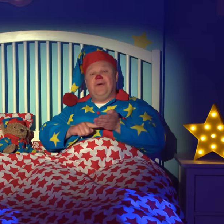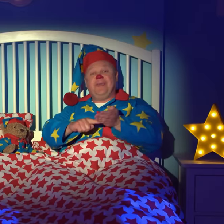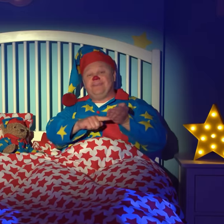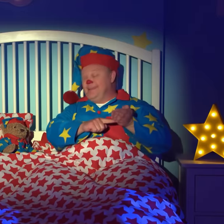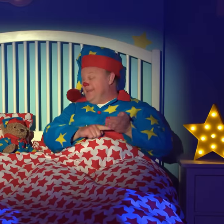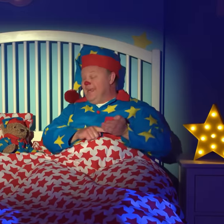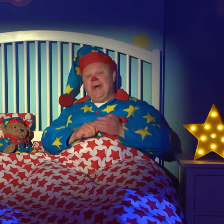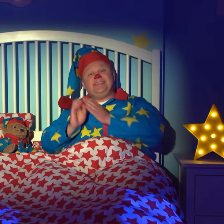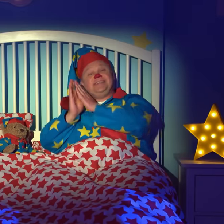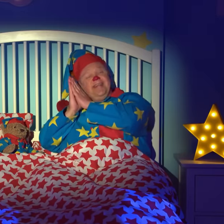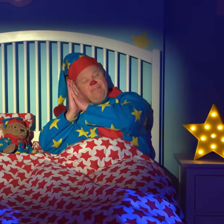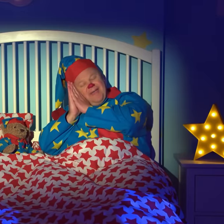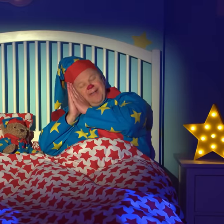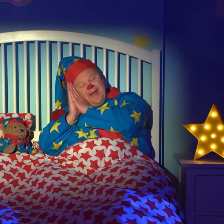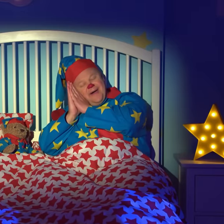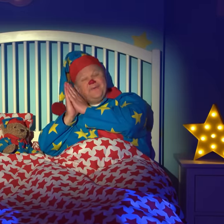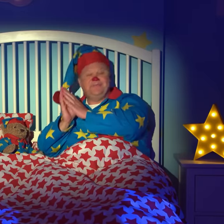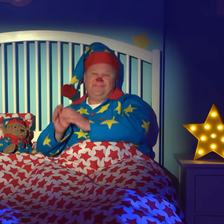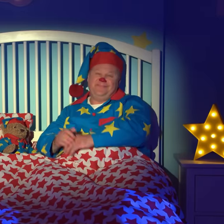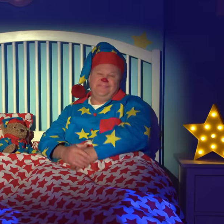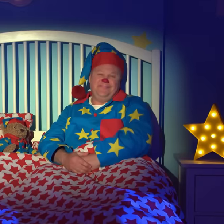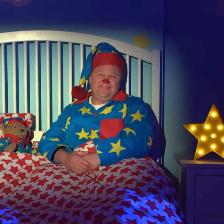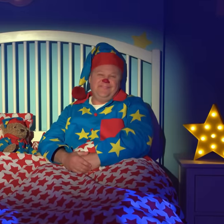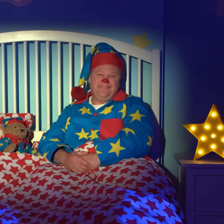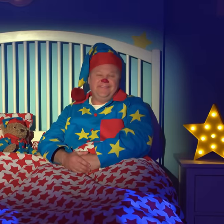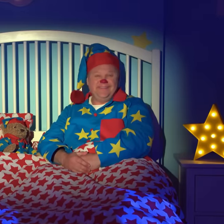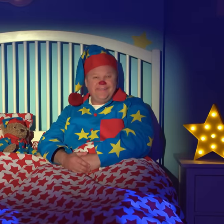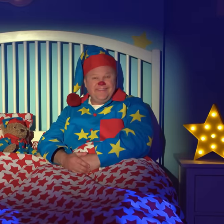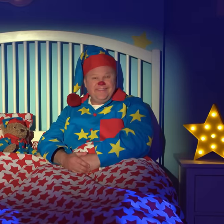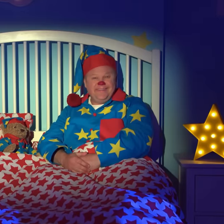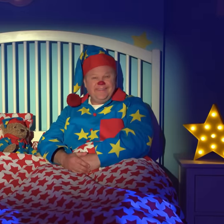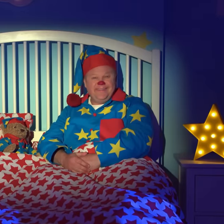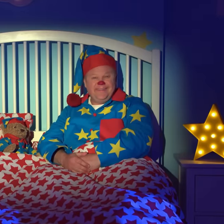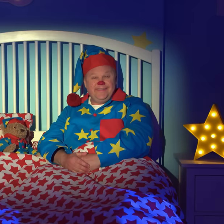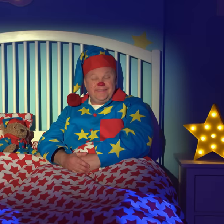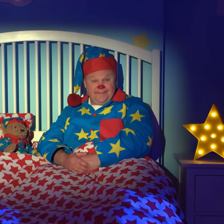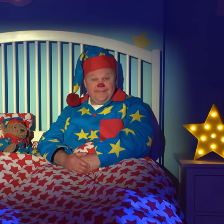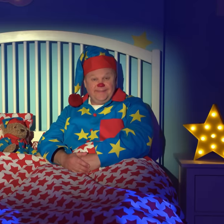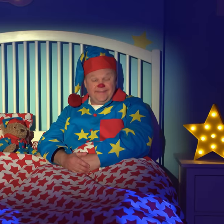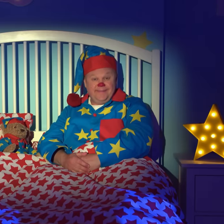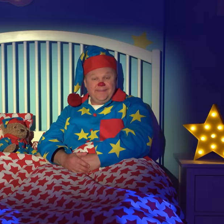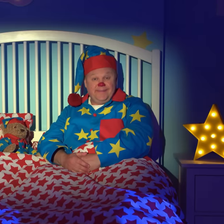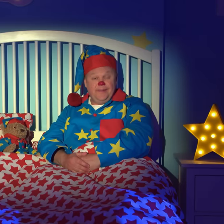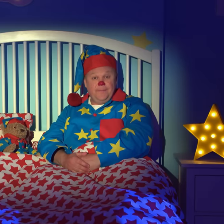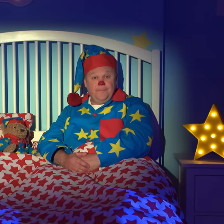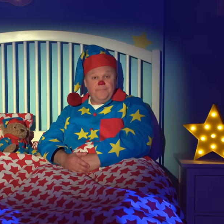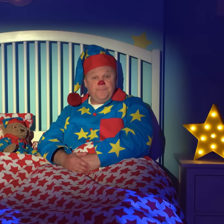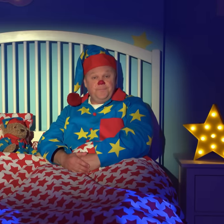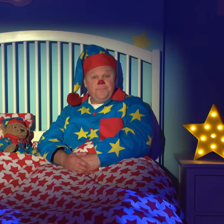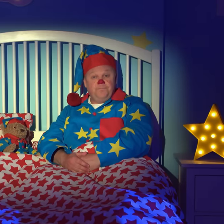toys are sleeping now. Before you go to sleep, Mr. Tumble, please could you show us a